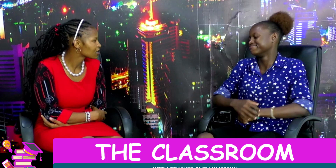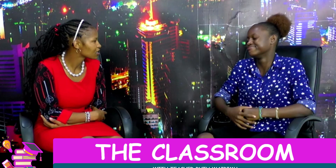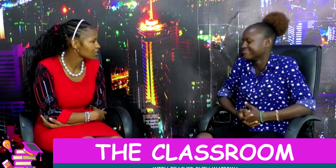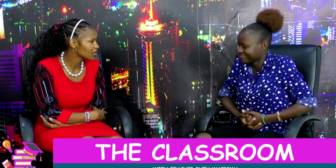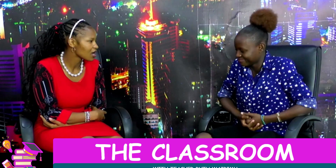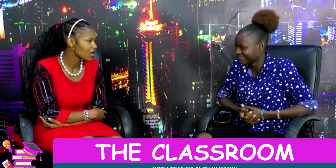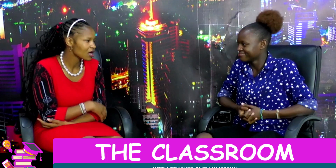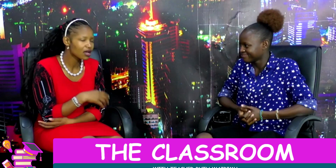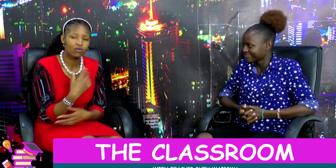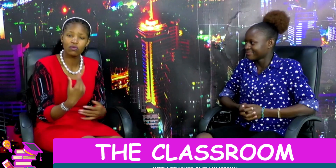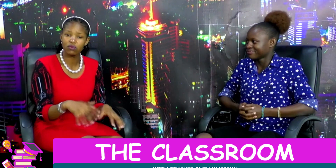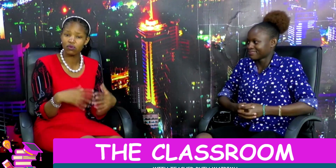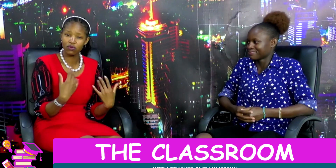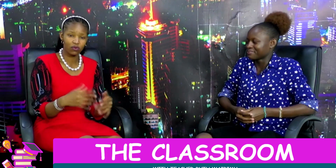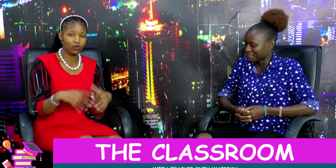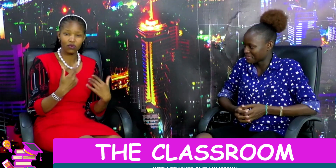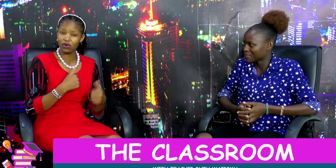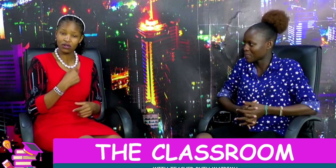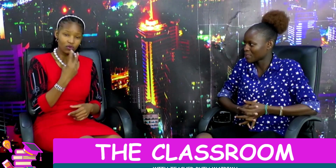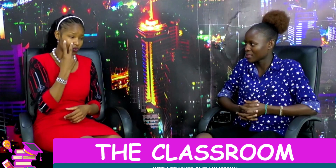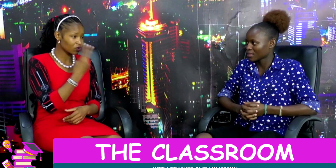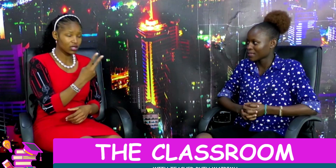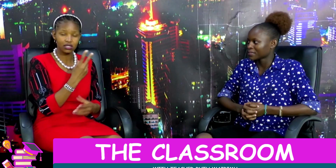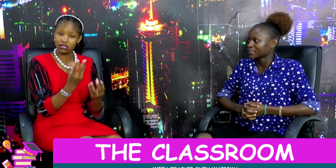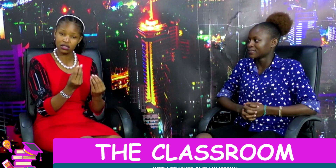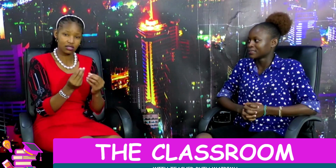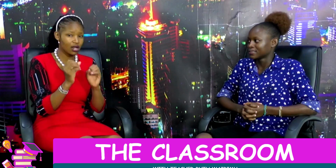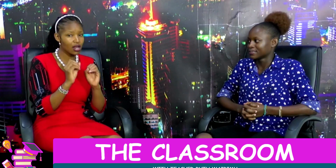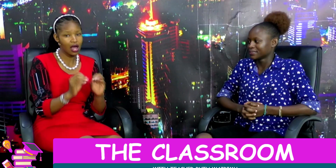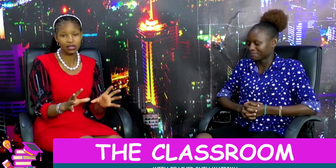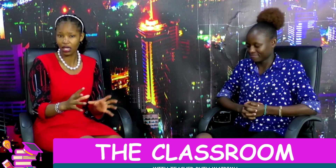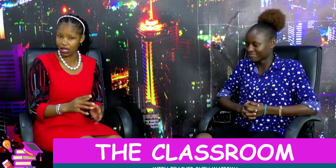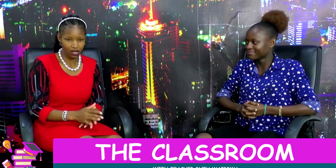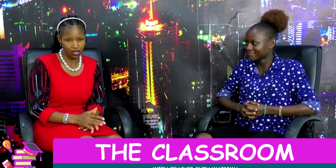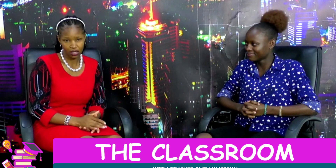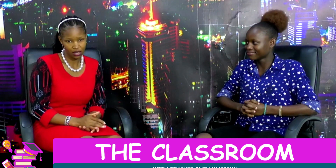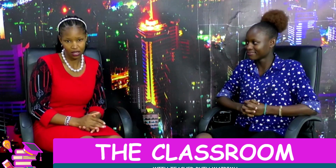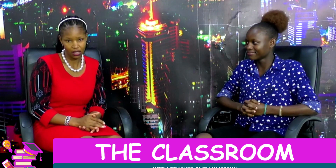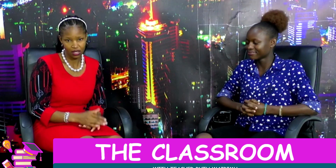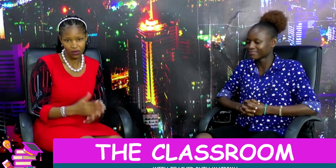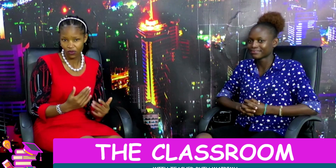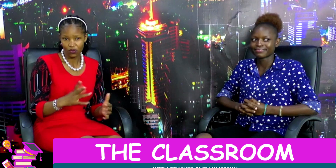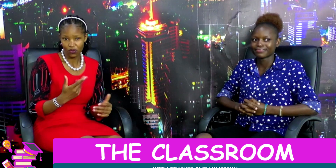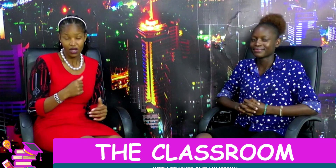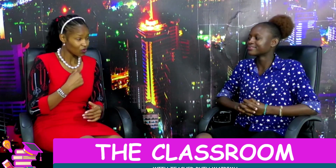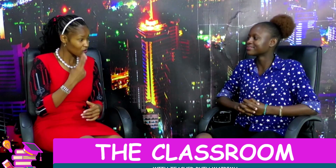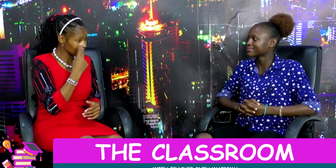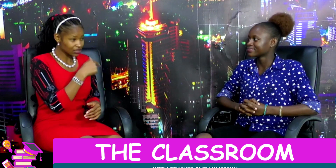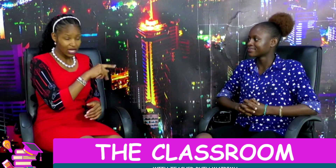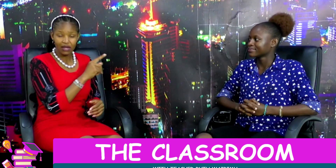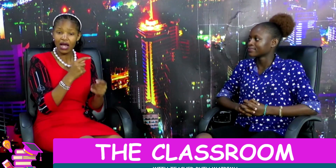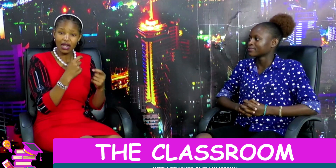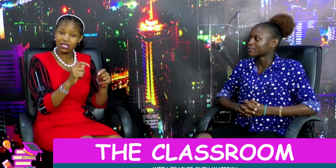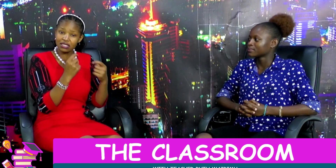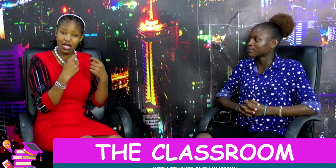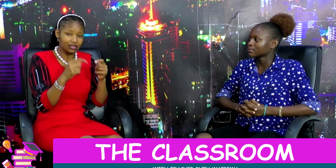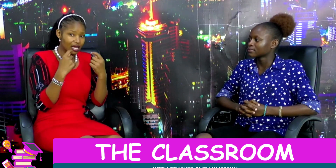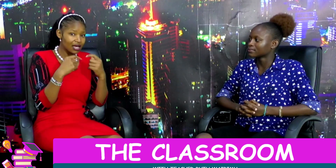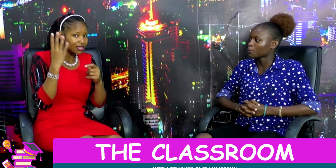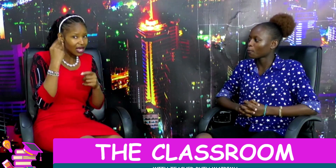But then it was really hard for me during that time, to find a way Wow. to go back As you've to seen, school. the journey has not been an easy one.